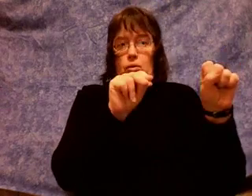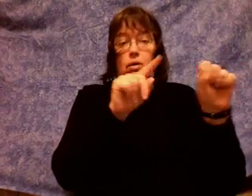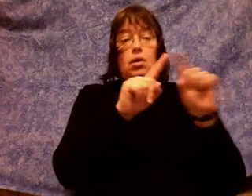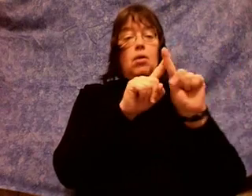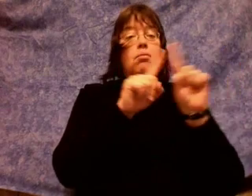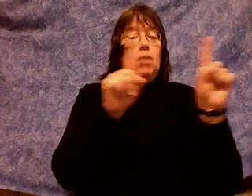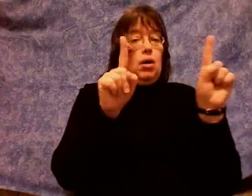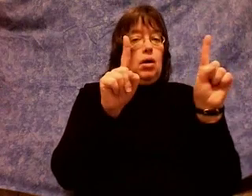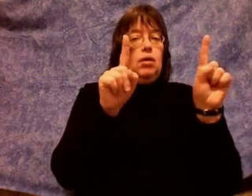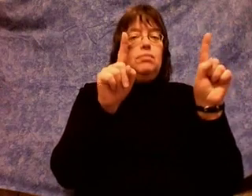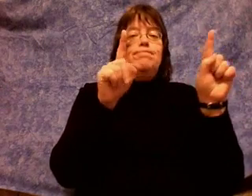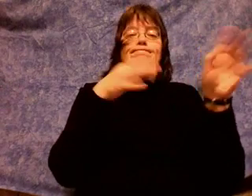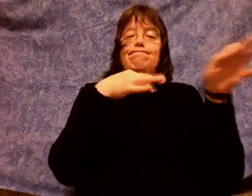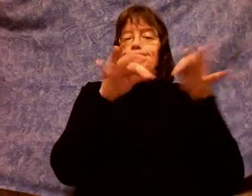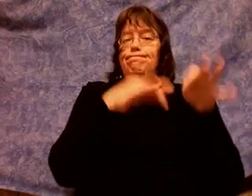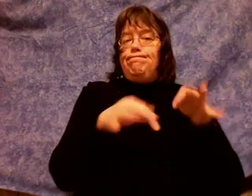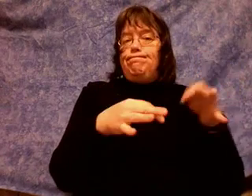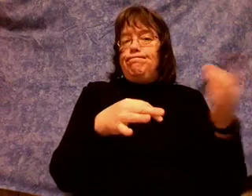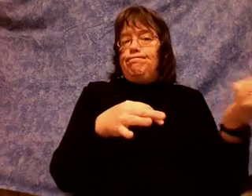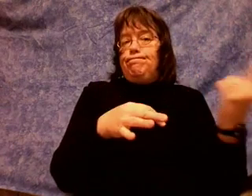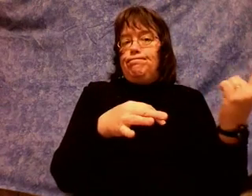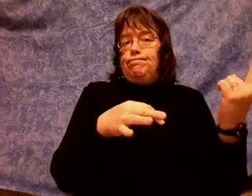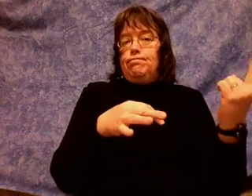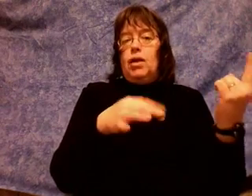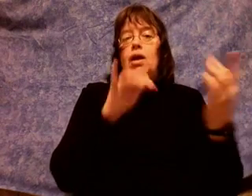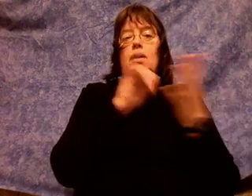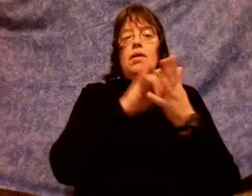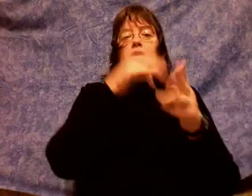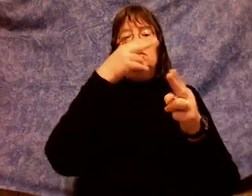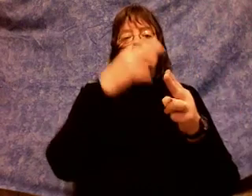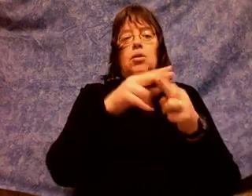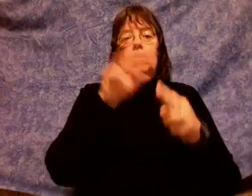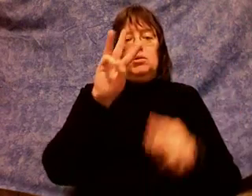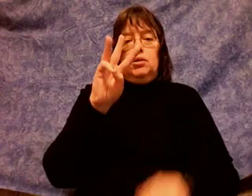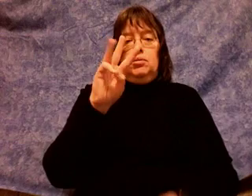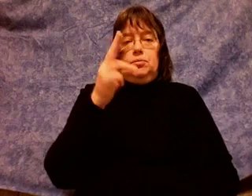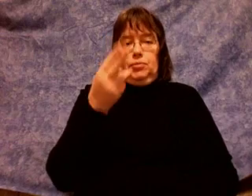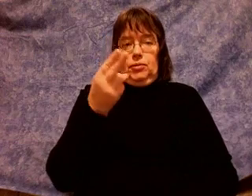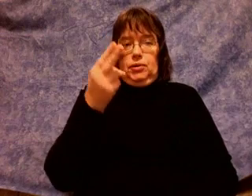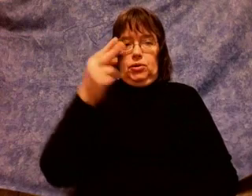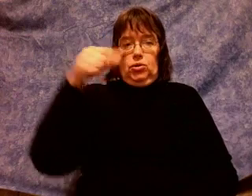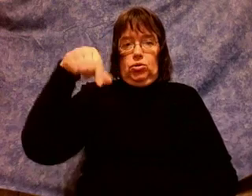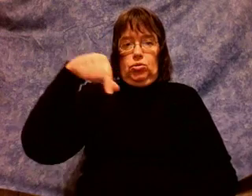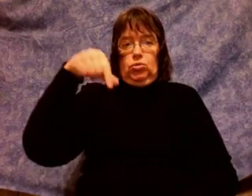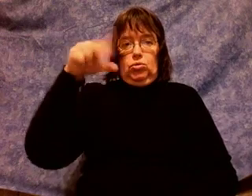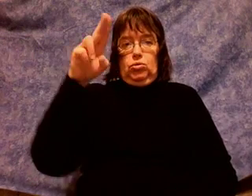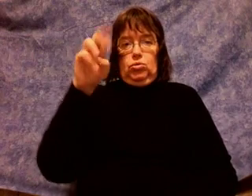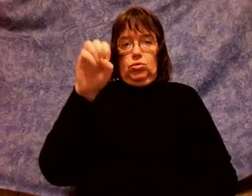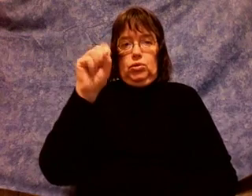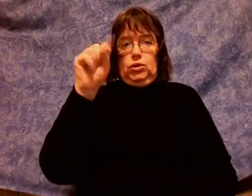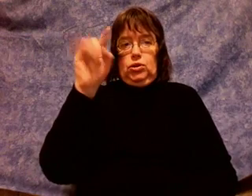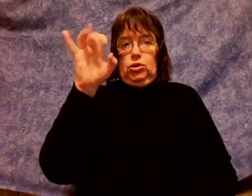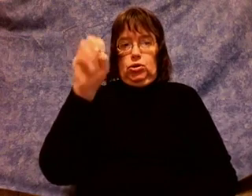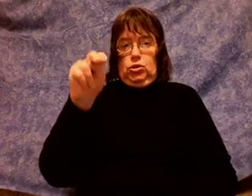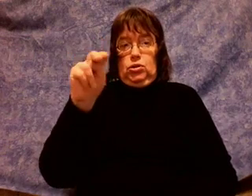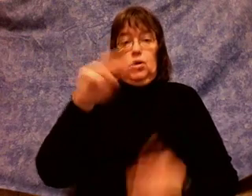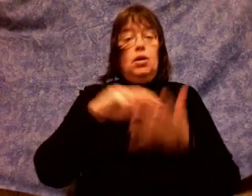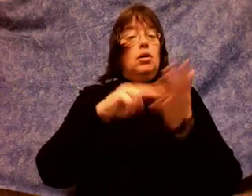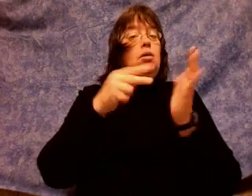no. But I expect some type of explanation. That's what you call a WHQ, or